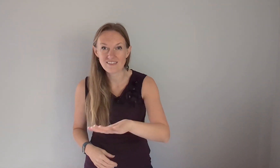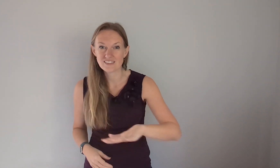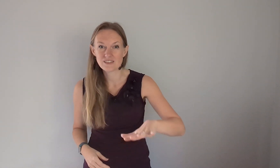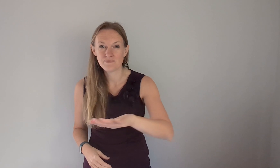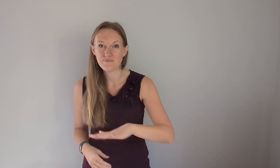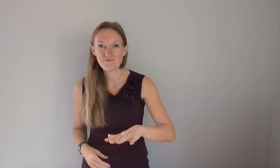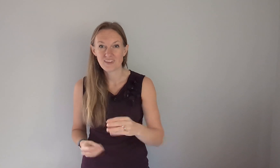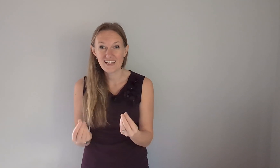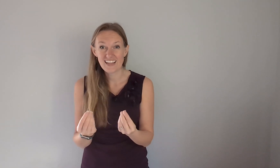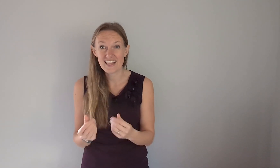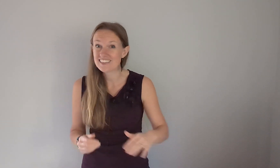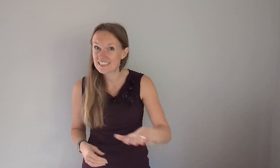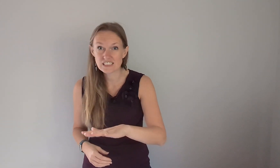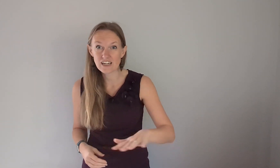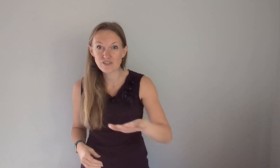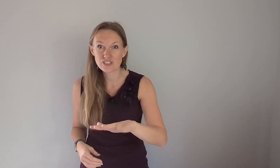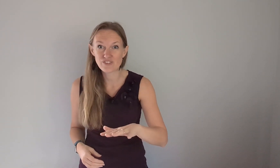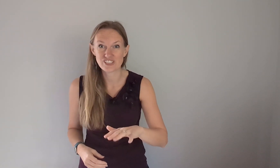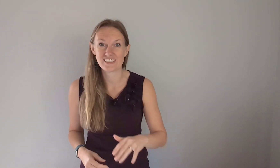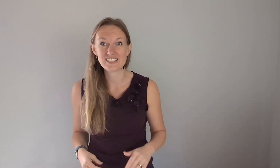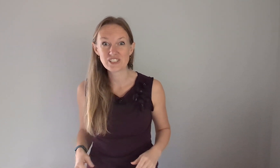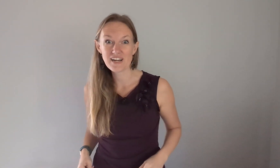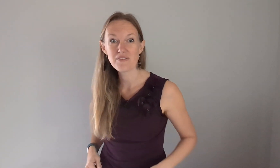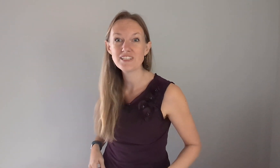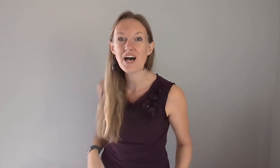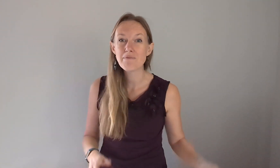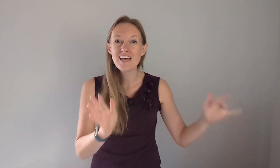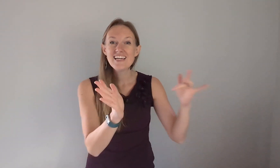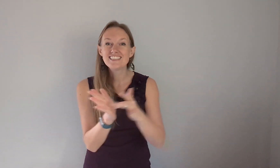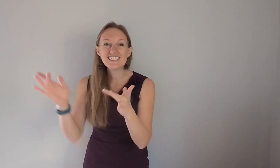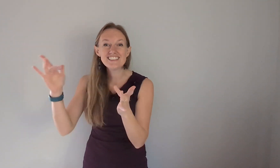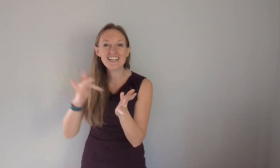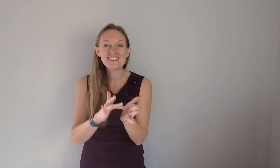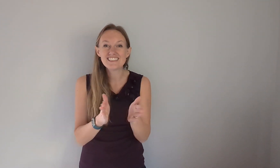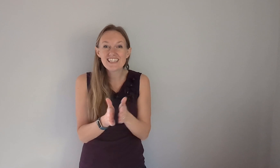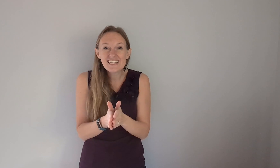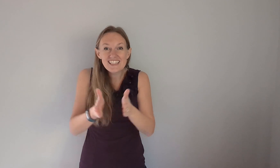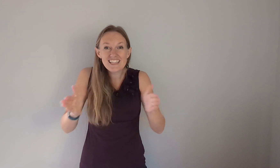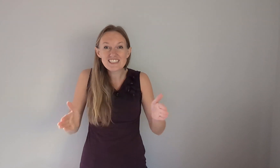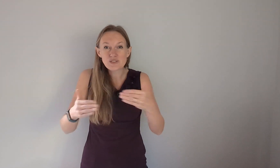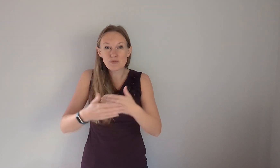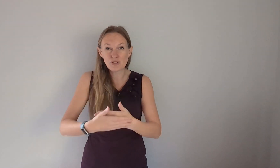ground, okay? And that's the entire verse first. Let's try it from the top. Jesus is in this